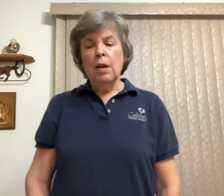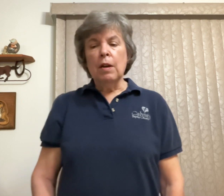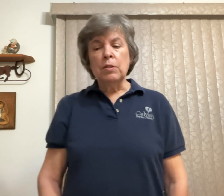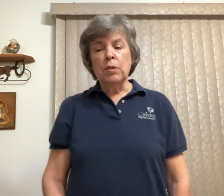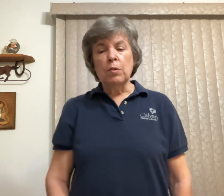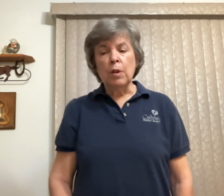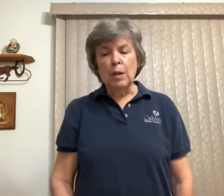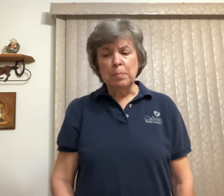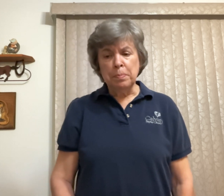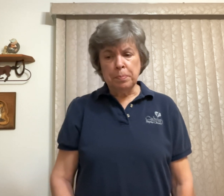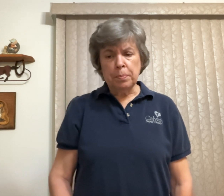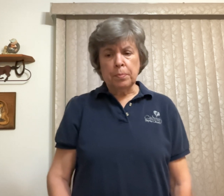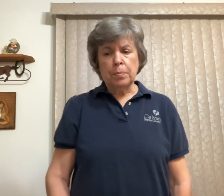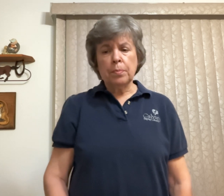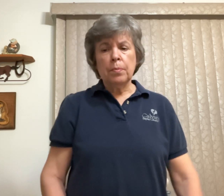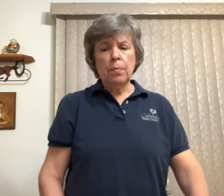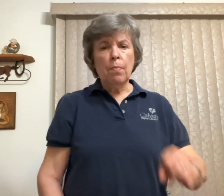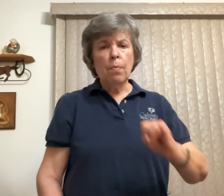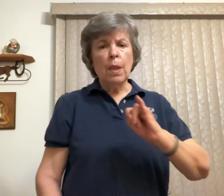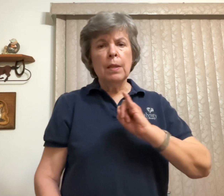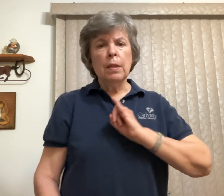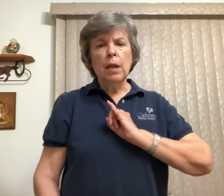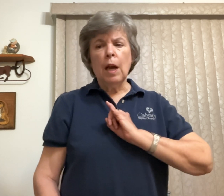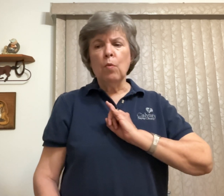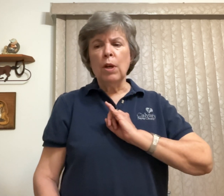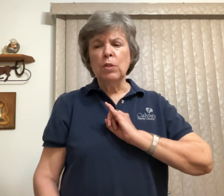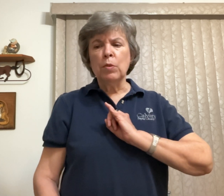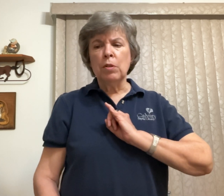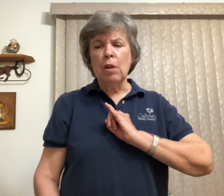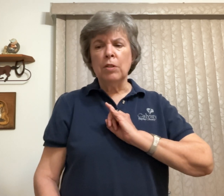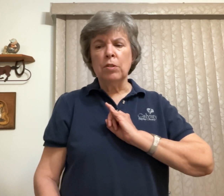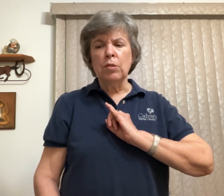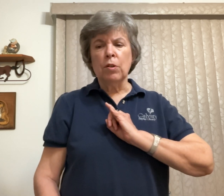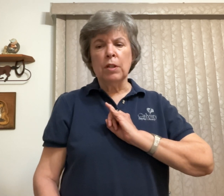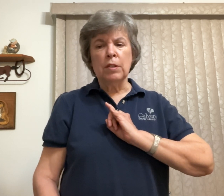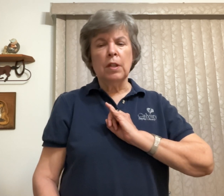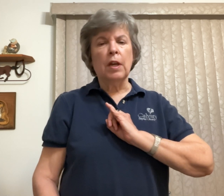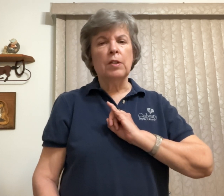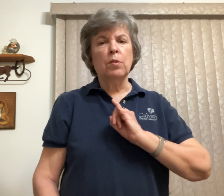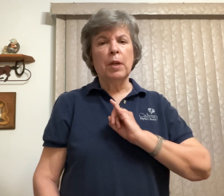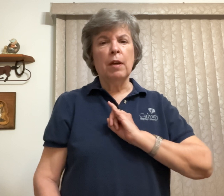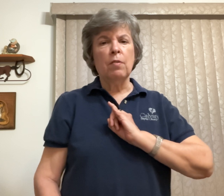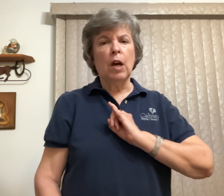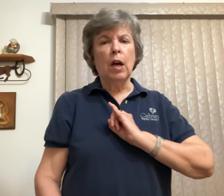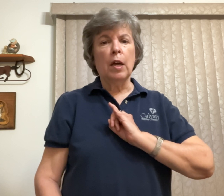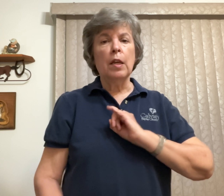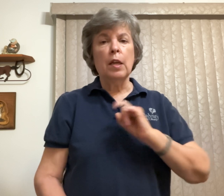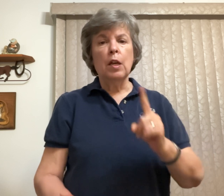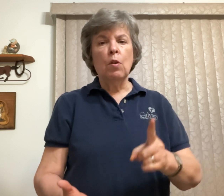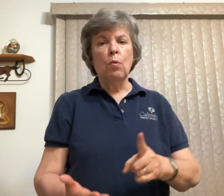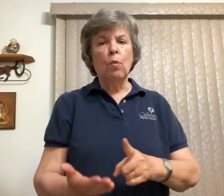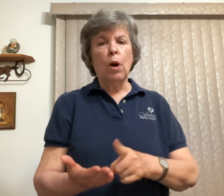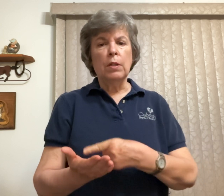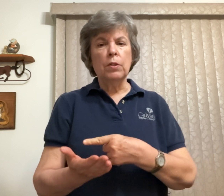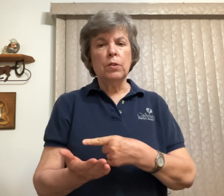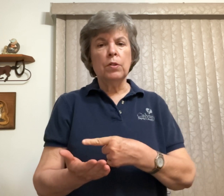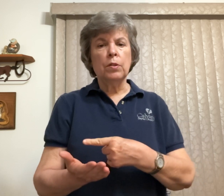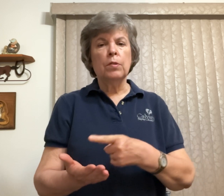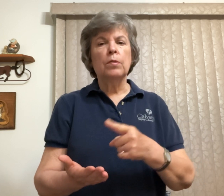right, so I once was lost in darkest night. So we have I once,